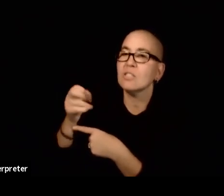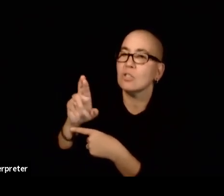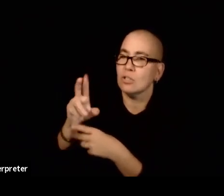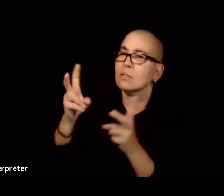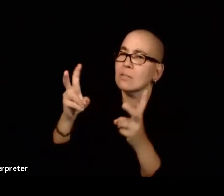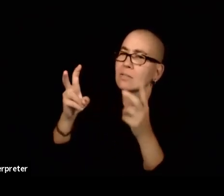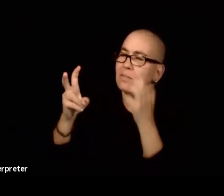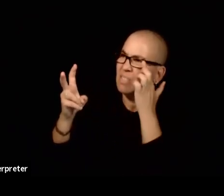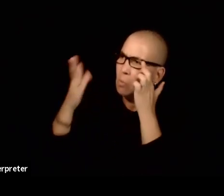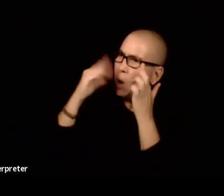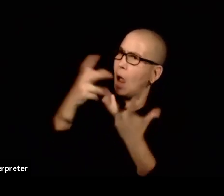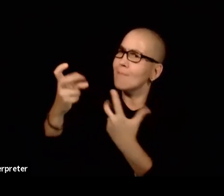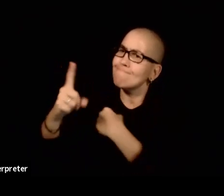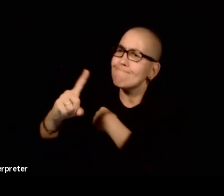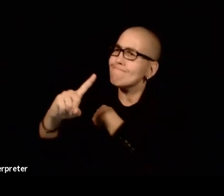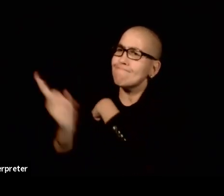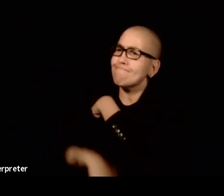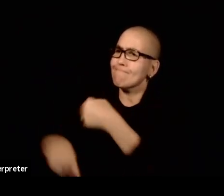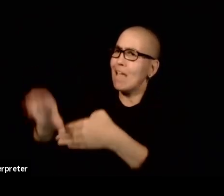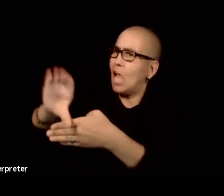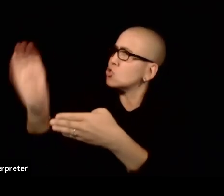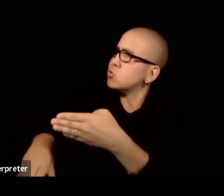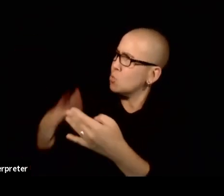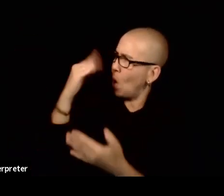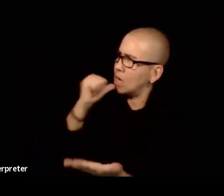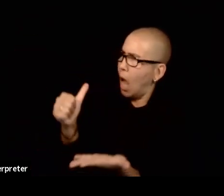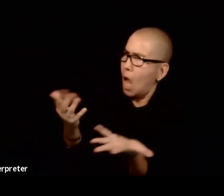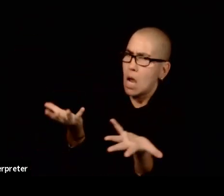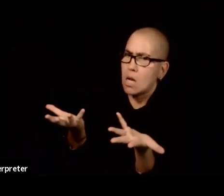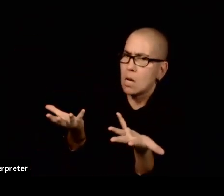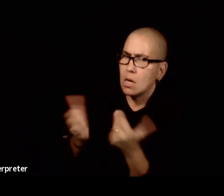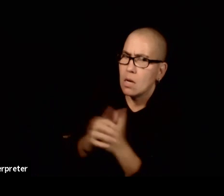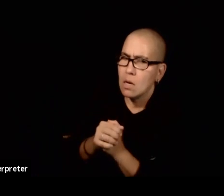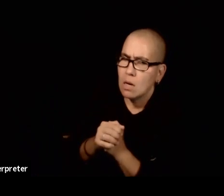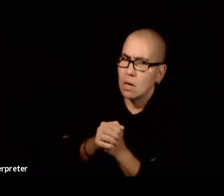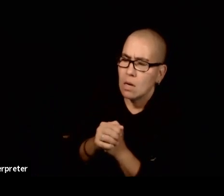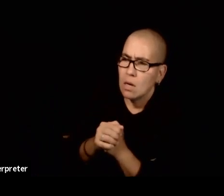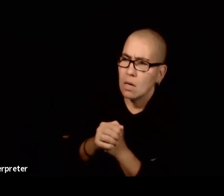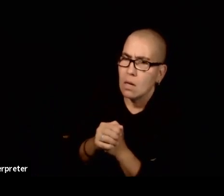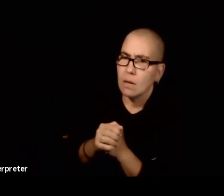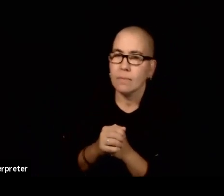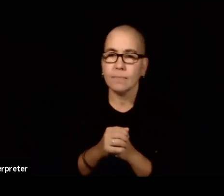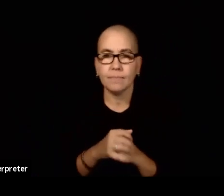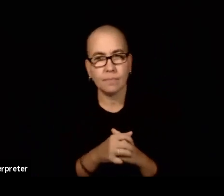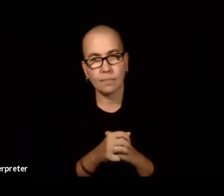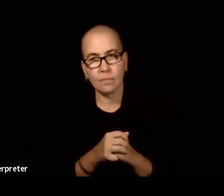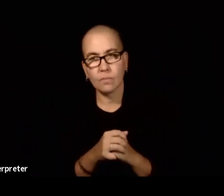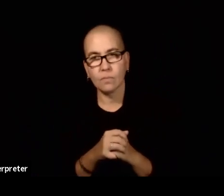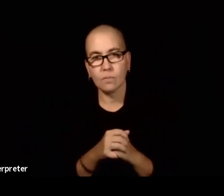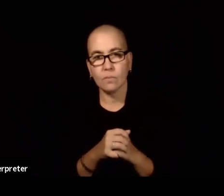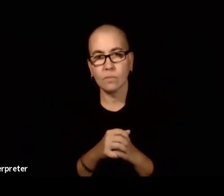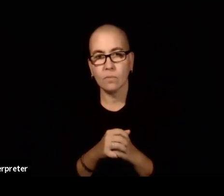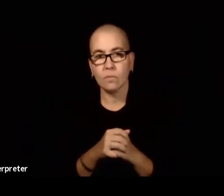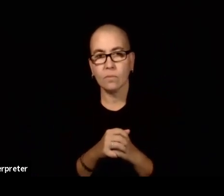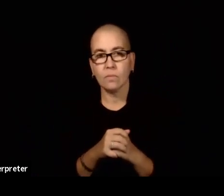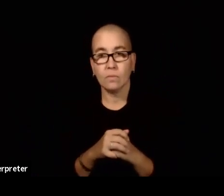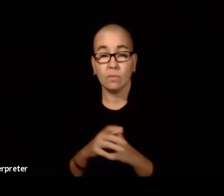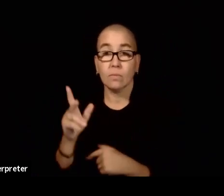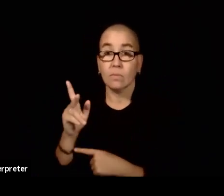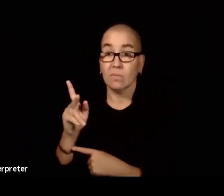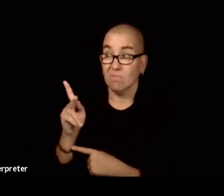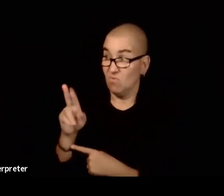I'm going to ask Chris if she maybe has any more particular comments. I think I'm